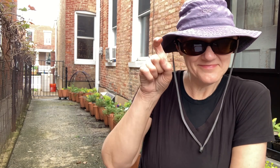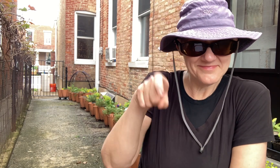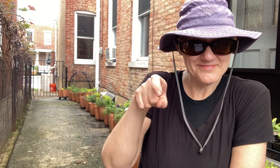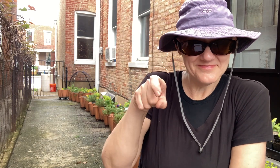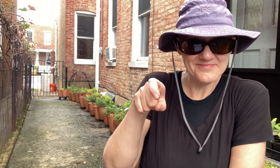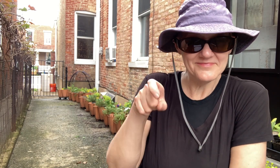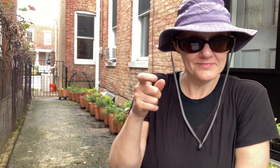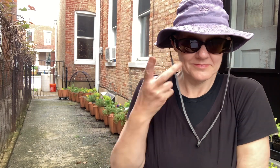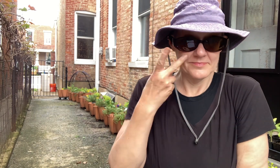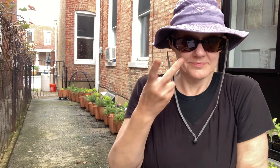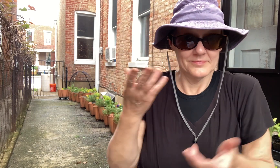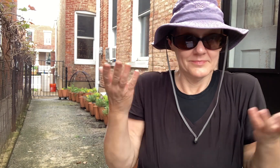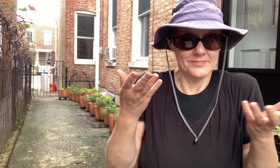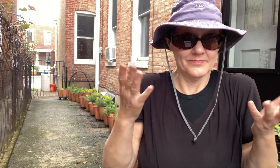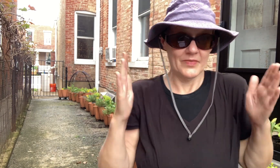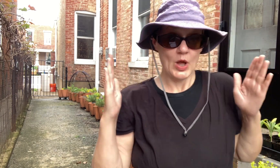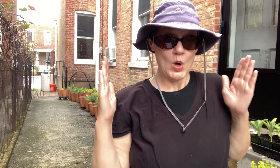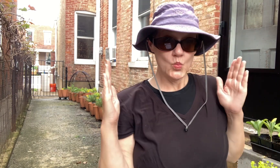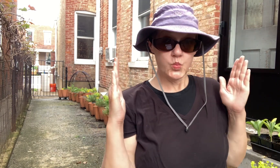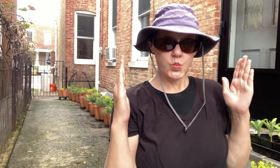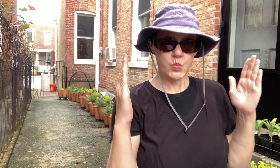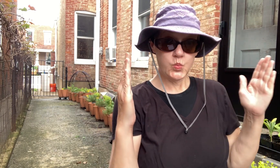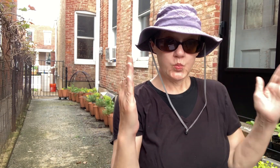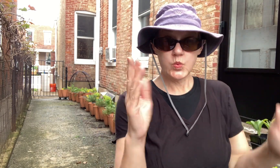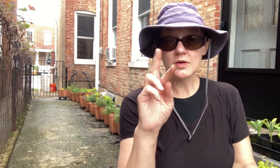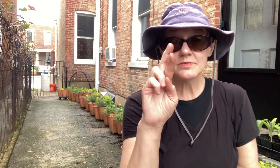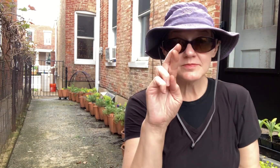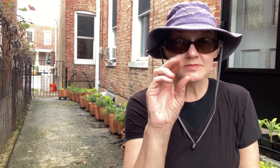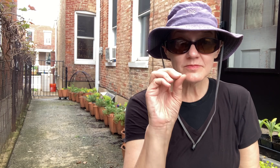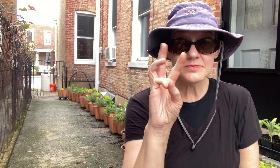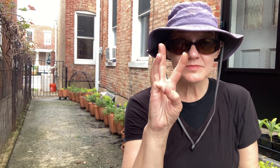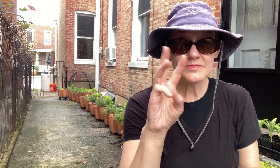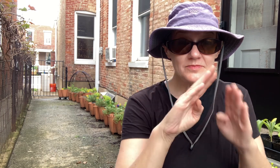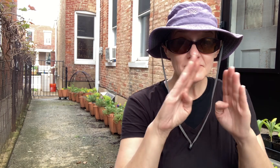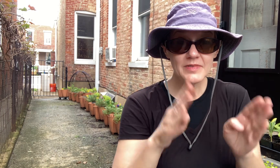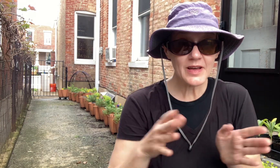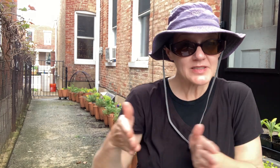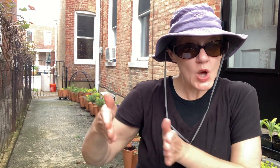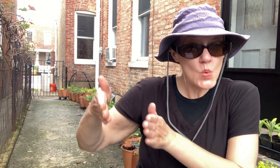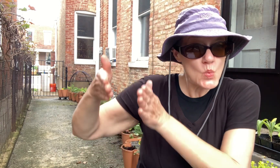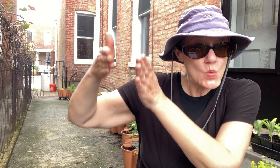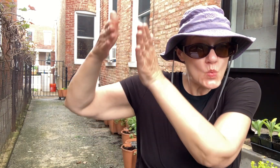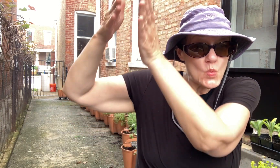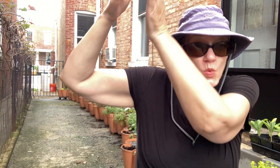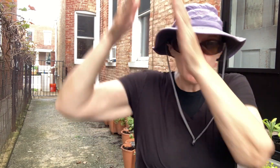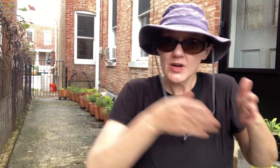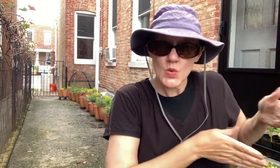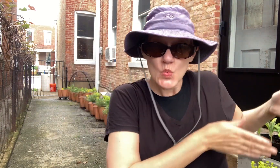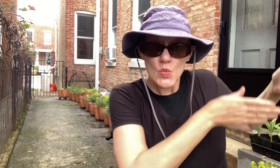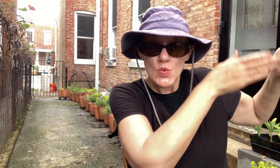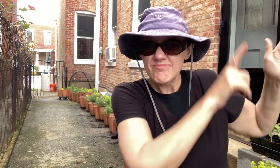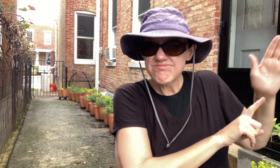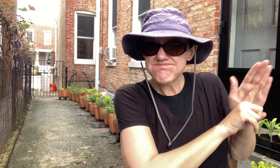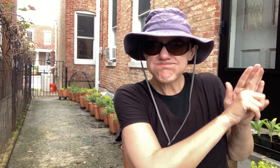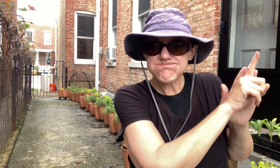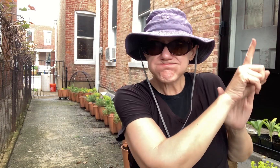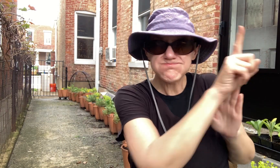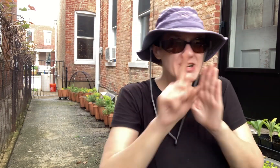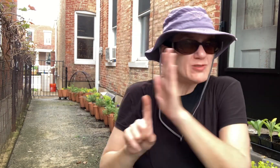specific needs. Now you see this is long, narrow space between two row houses,